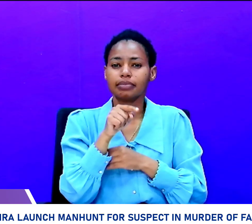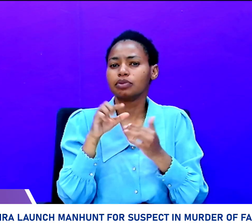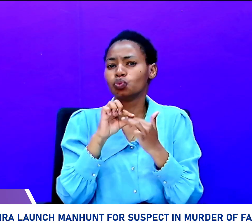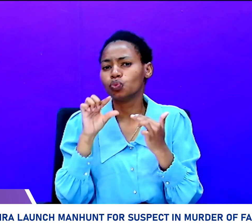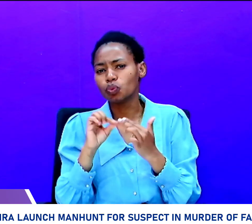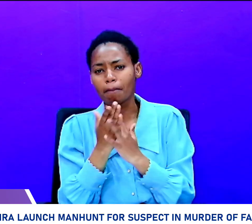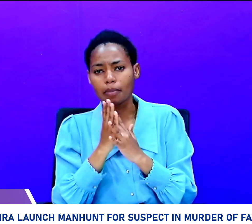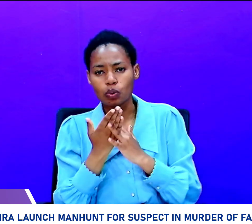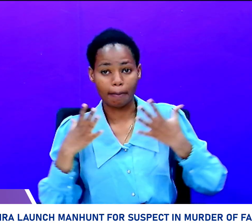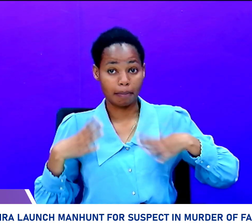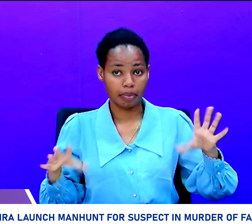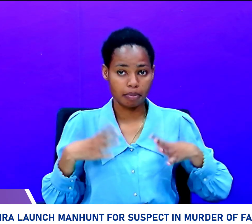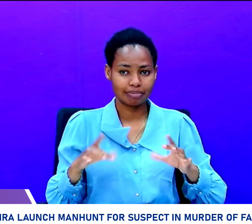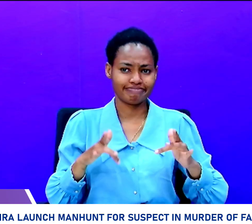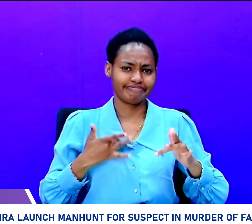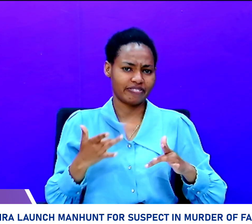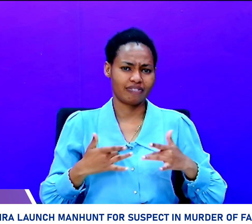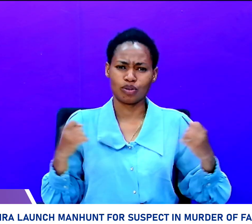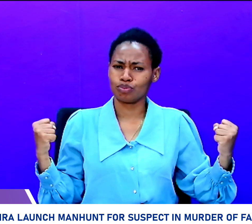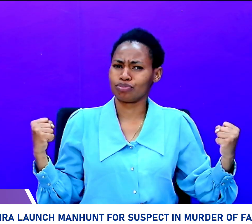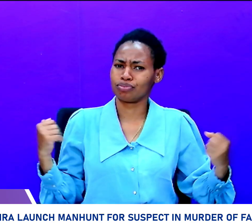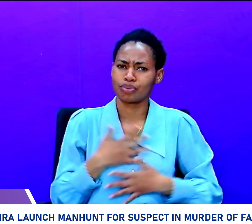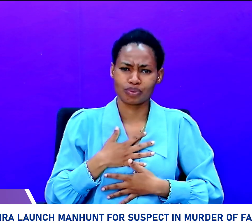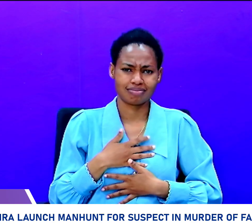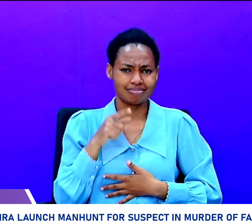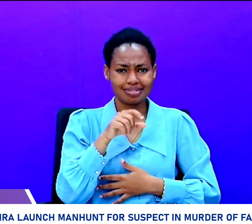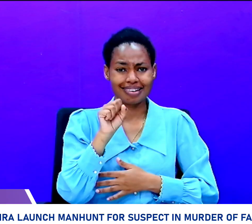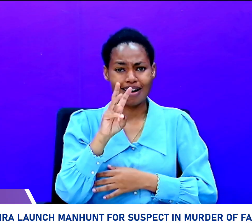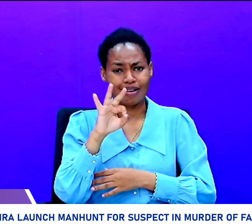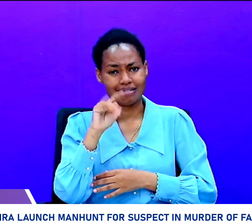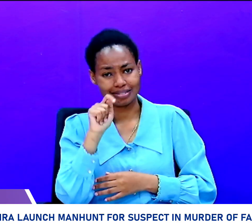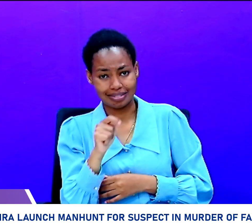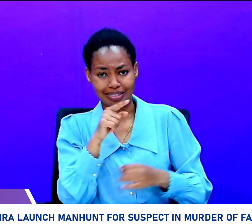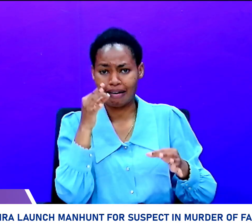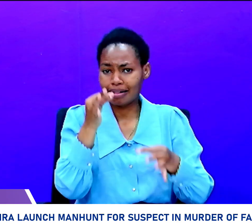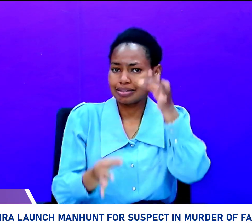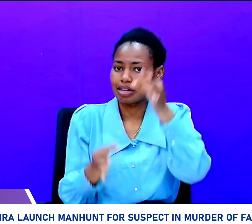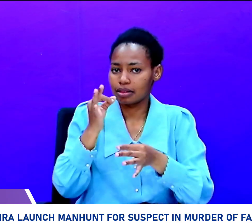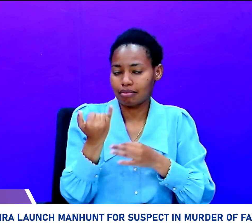among residents who expressed shock and demanded swift justice for the young woman.